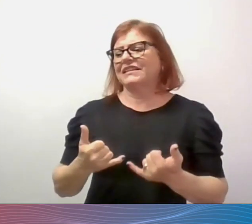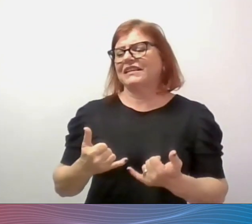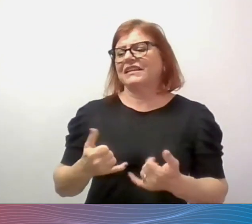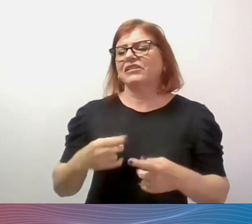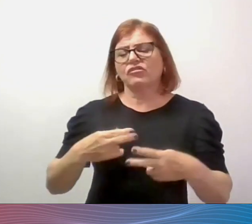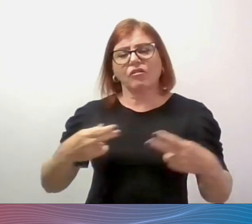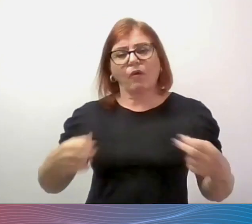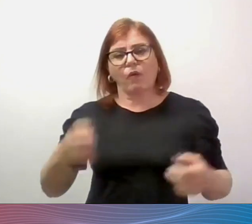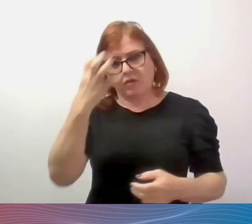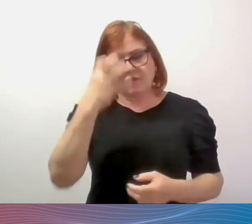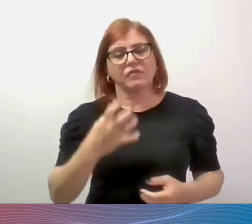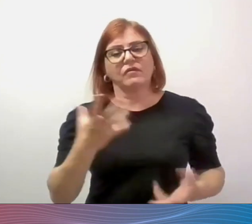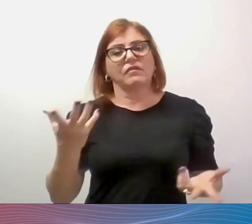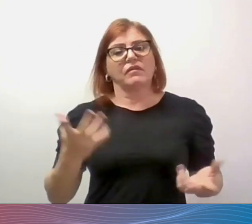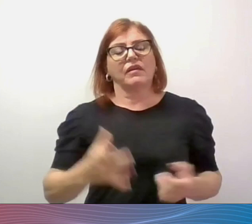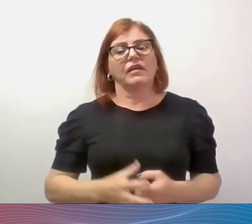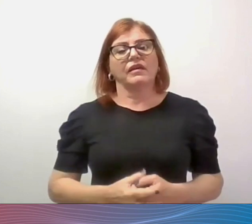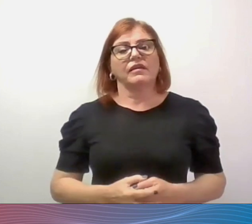let's avoid this